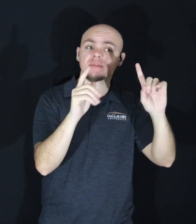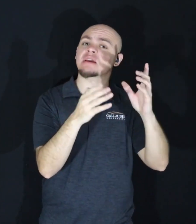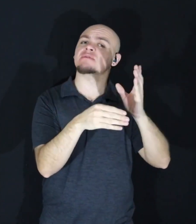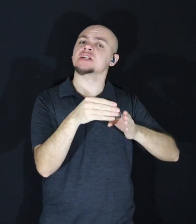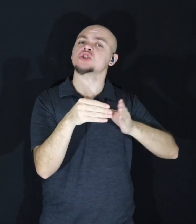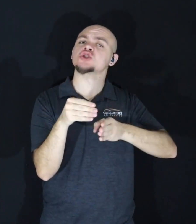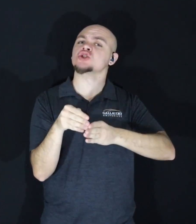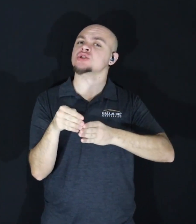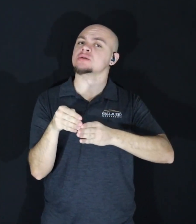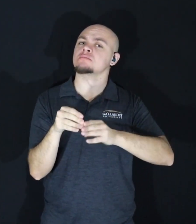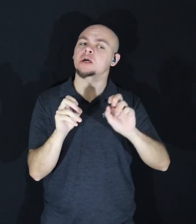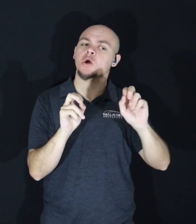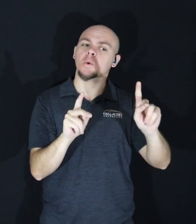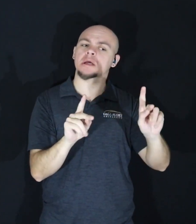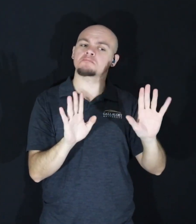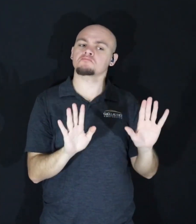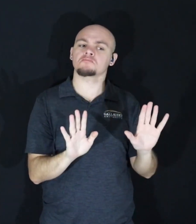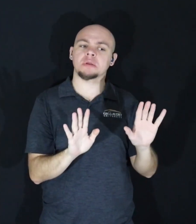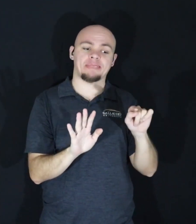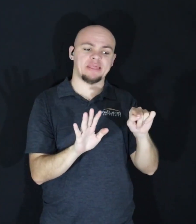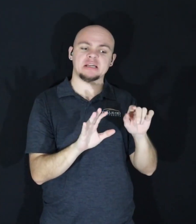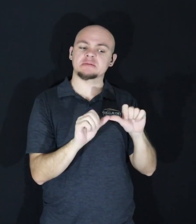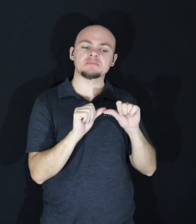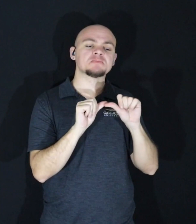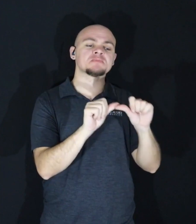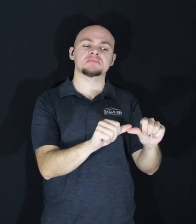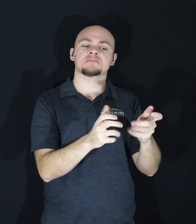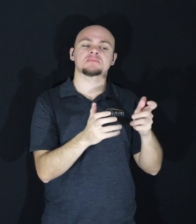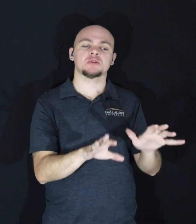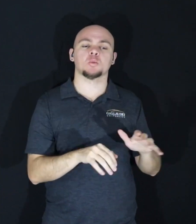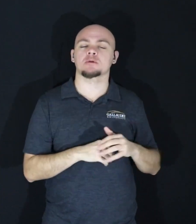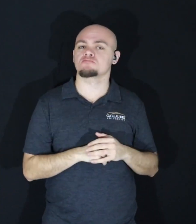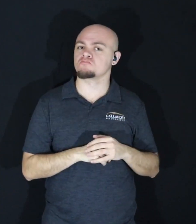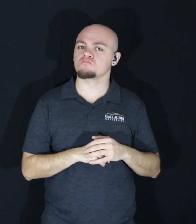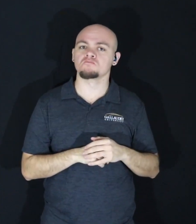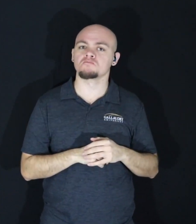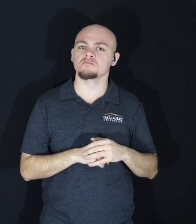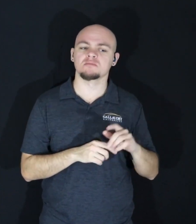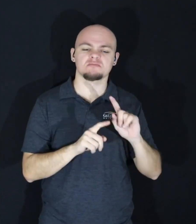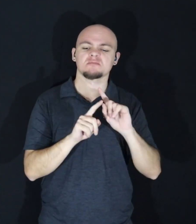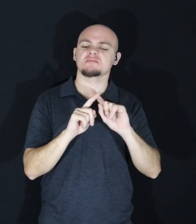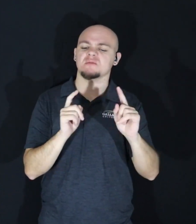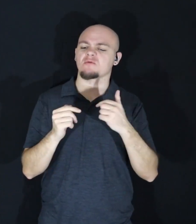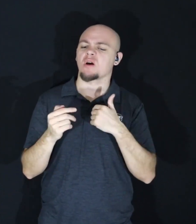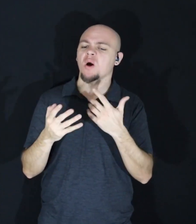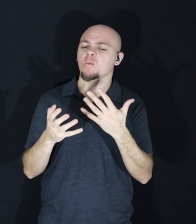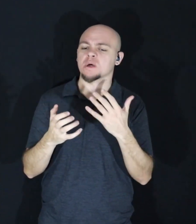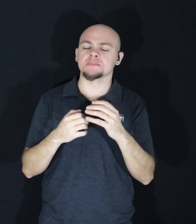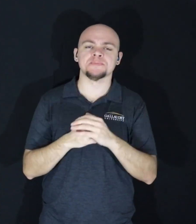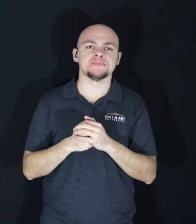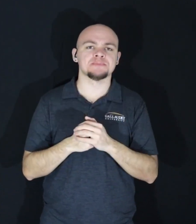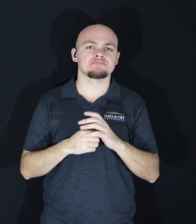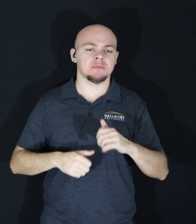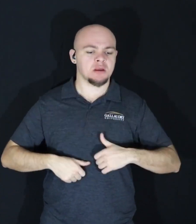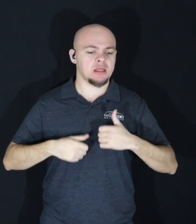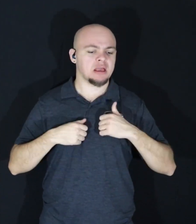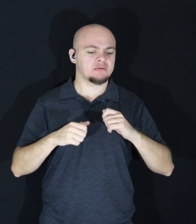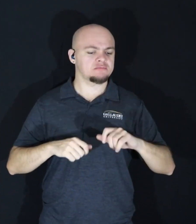that it's okay to say, I don't want to do this anymore. I want to do something different. I want to live my life in a different